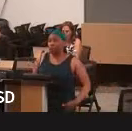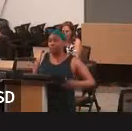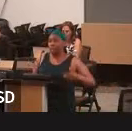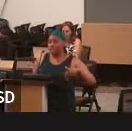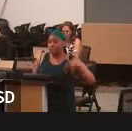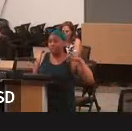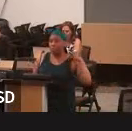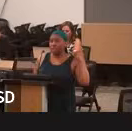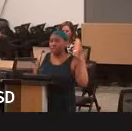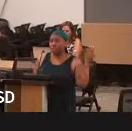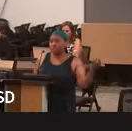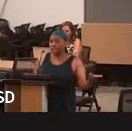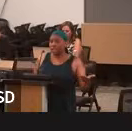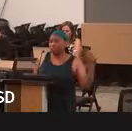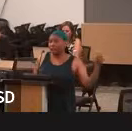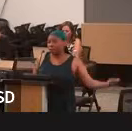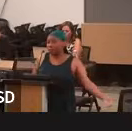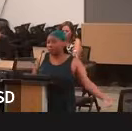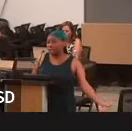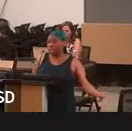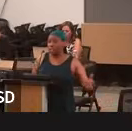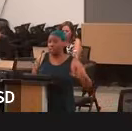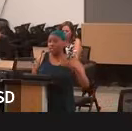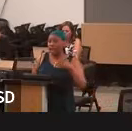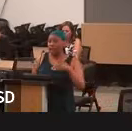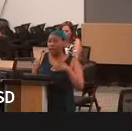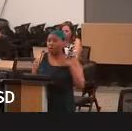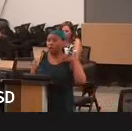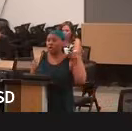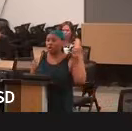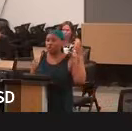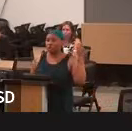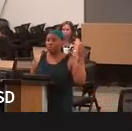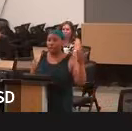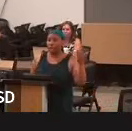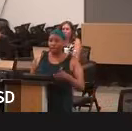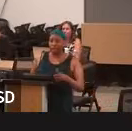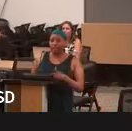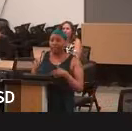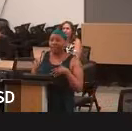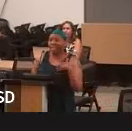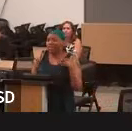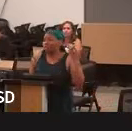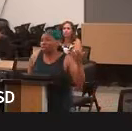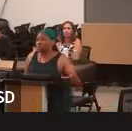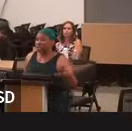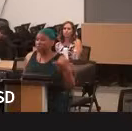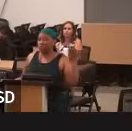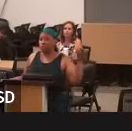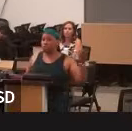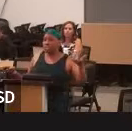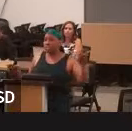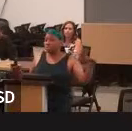thoughts, feelings without being subjected to microaggressions and denial of our true reality. And it was something that was truly